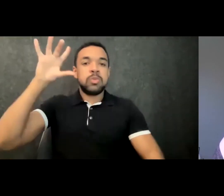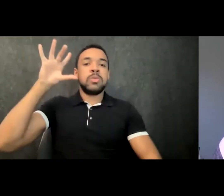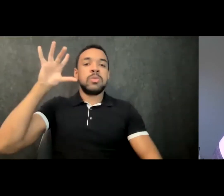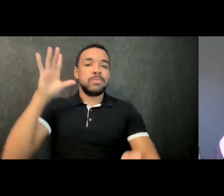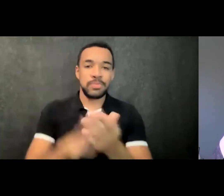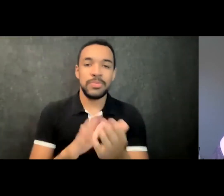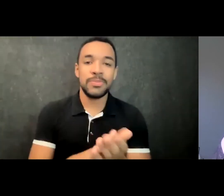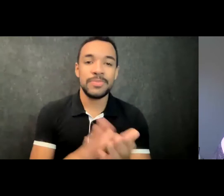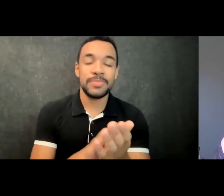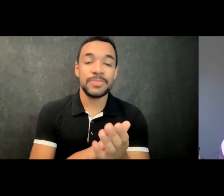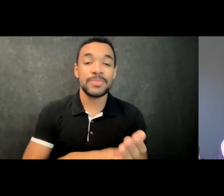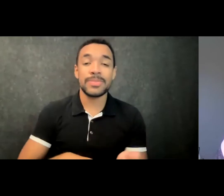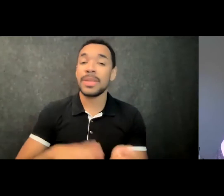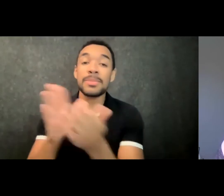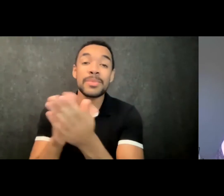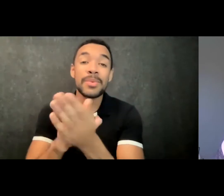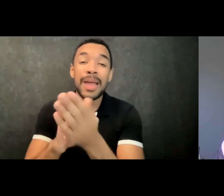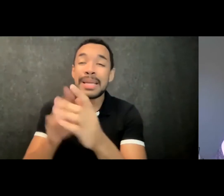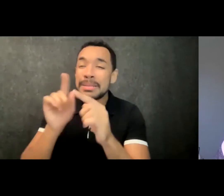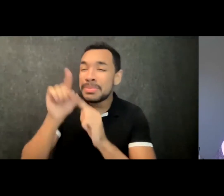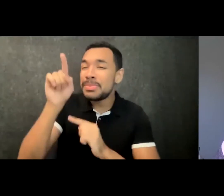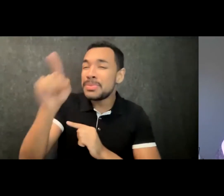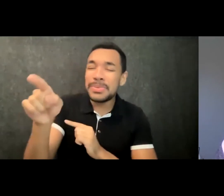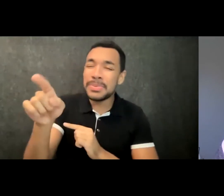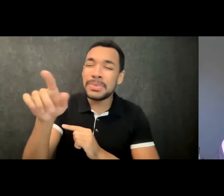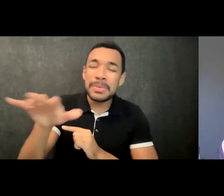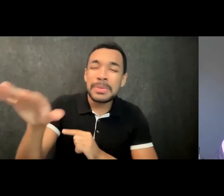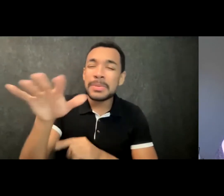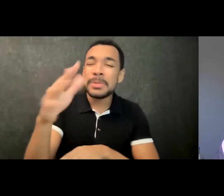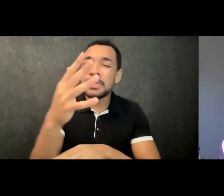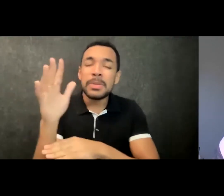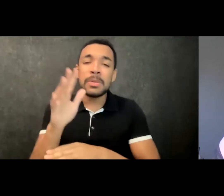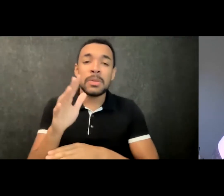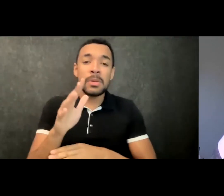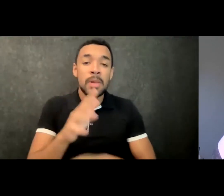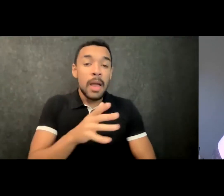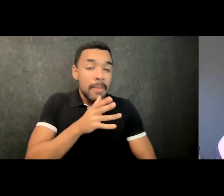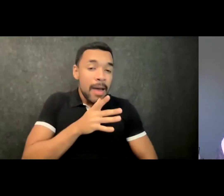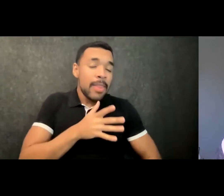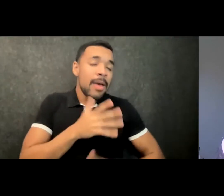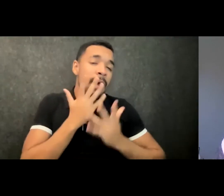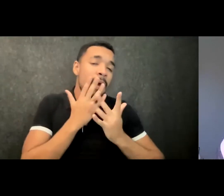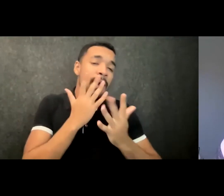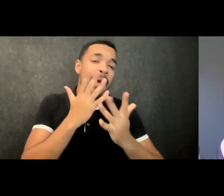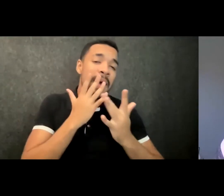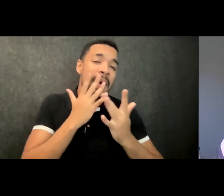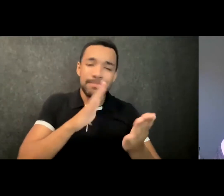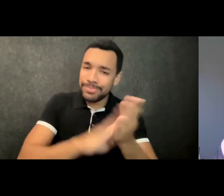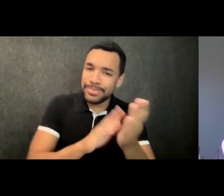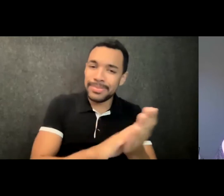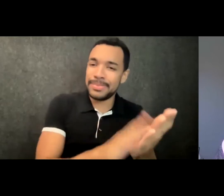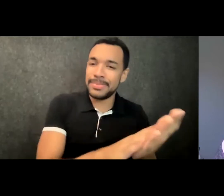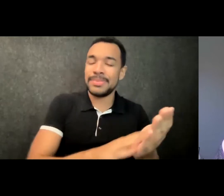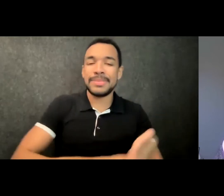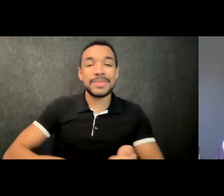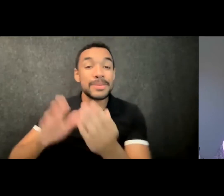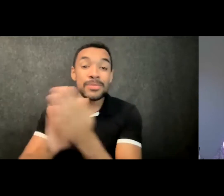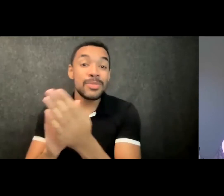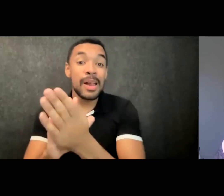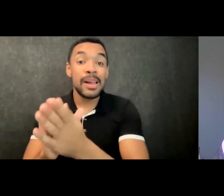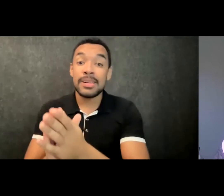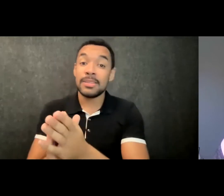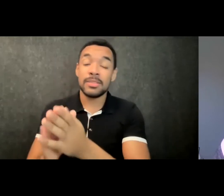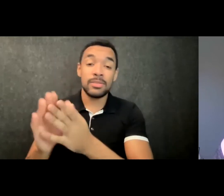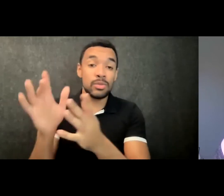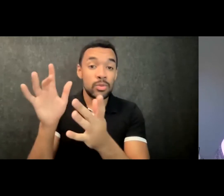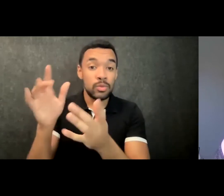bath waters, to the balm of a sweet mother's song. Praise be to incantation, to utterance.